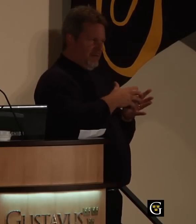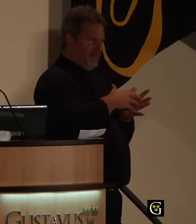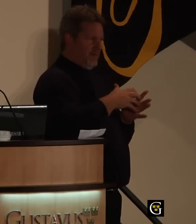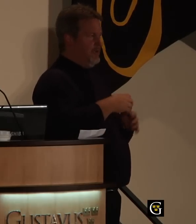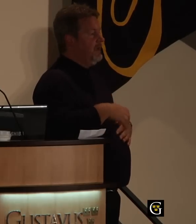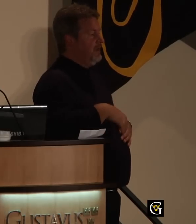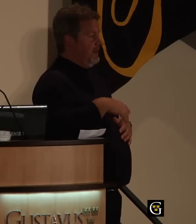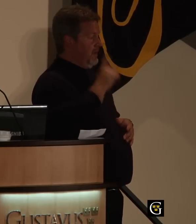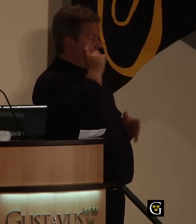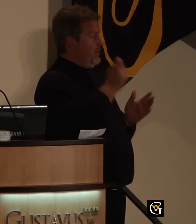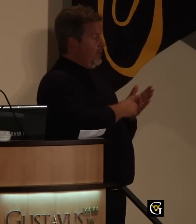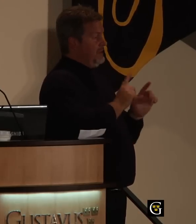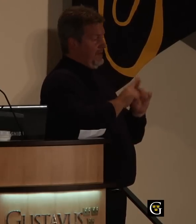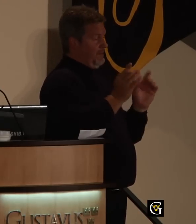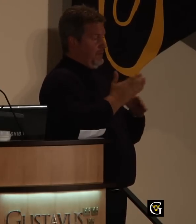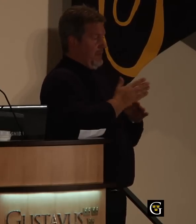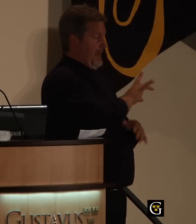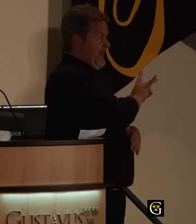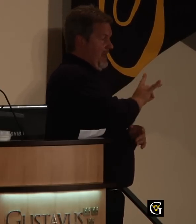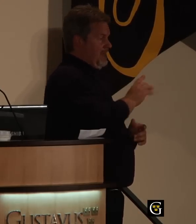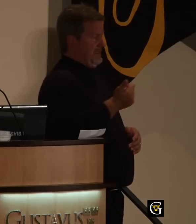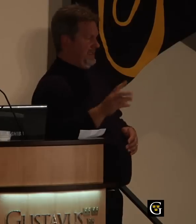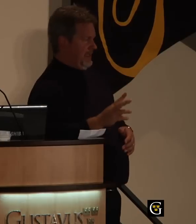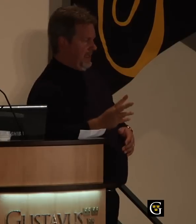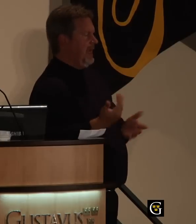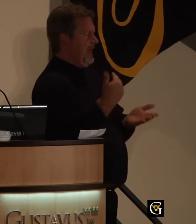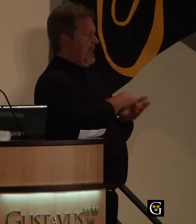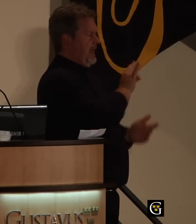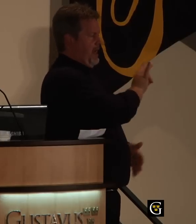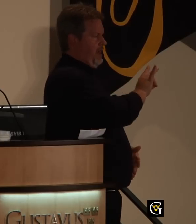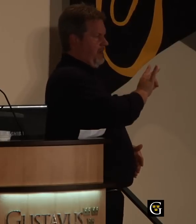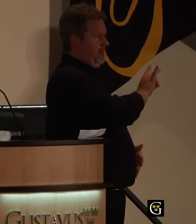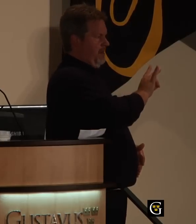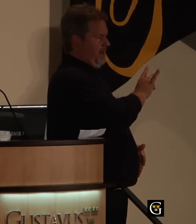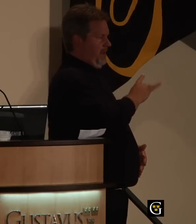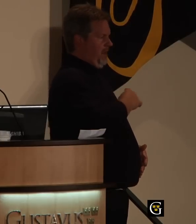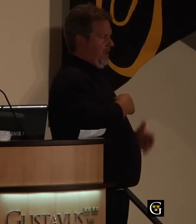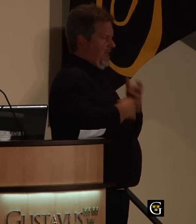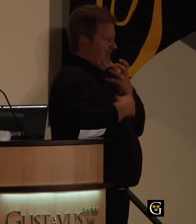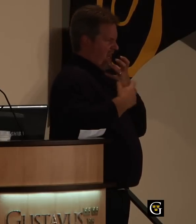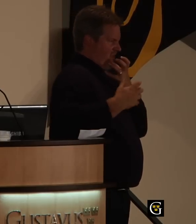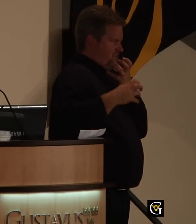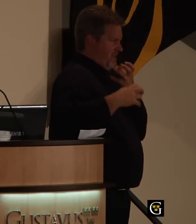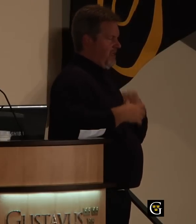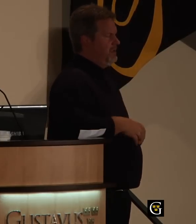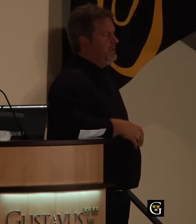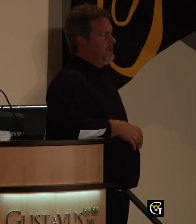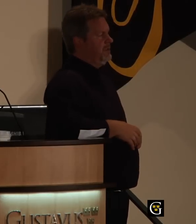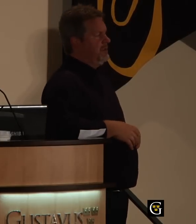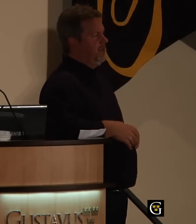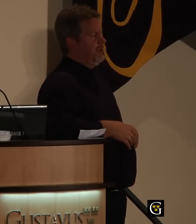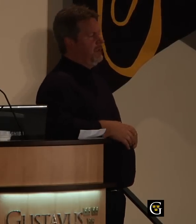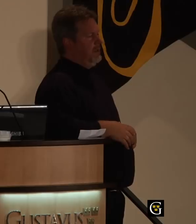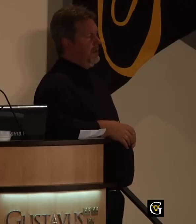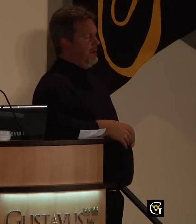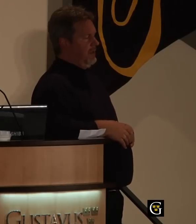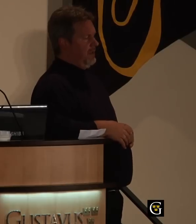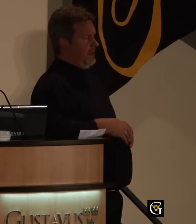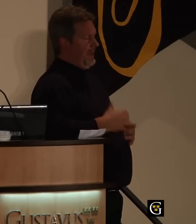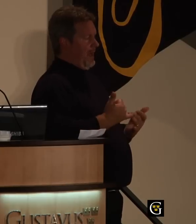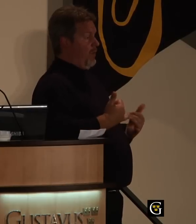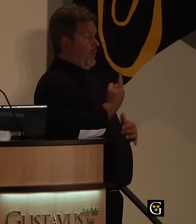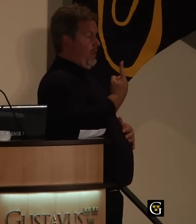between 8 and 16? Let me give you 8 again. I'd like to play tennis. Let me give you